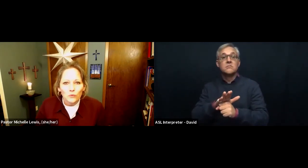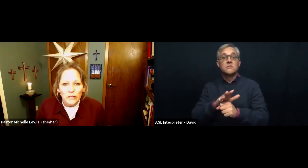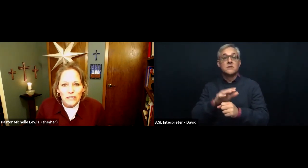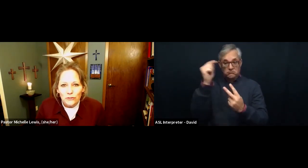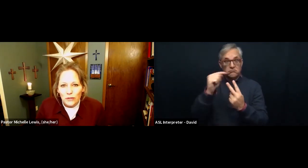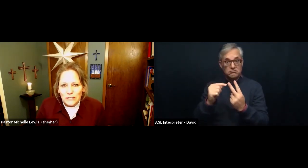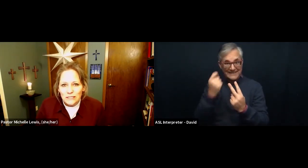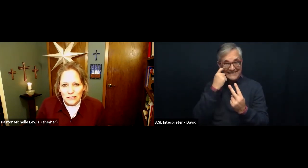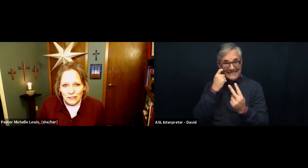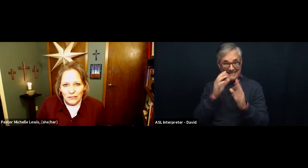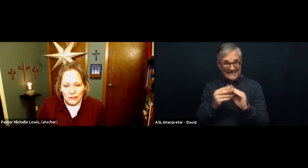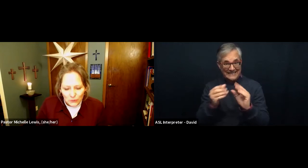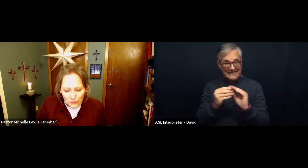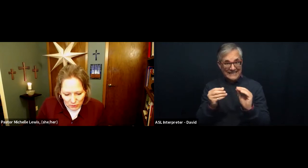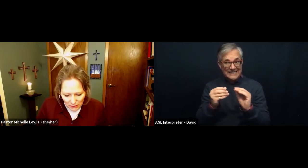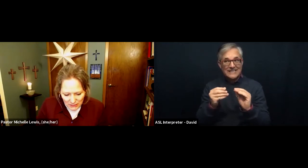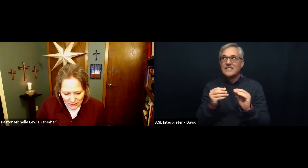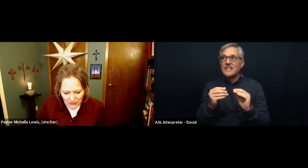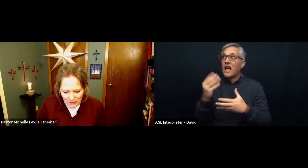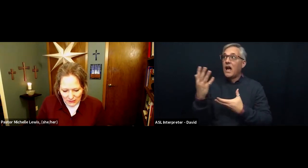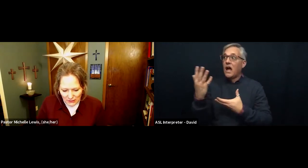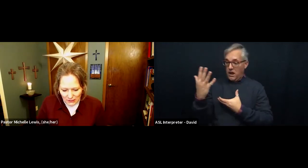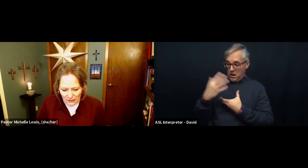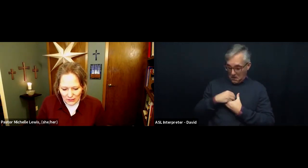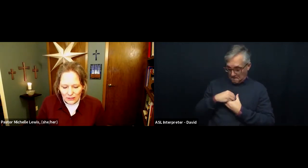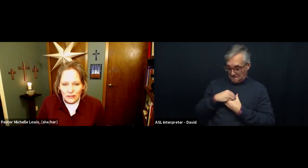And as we trust those promises,